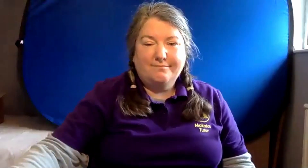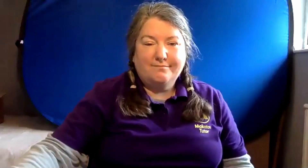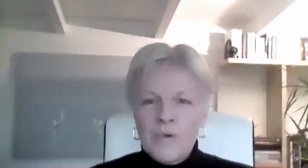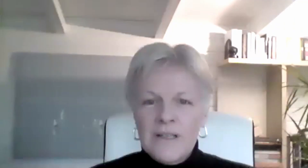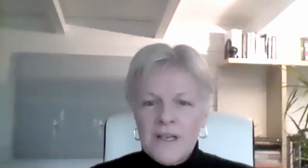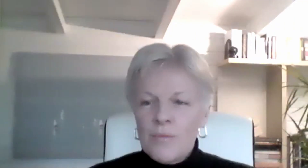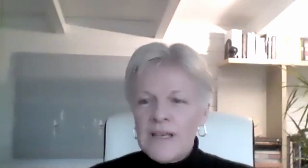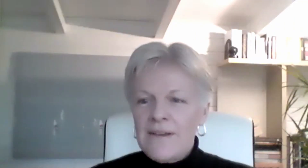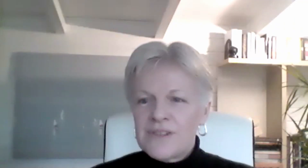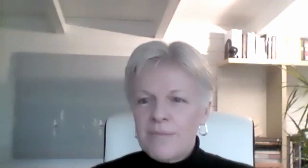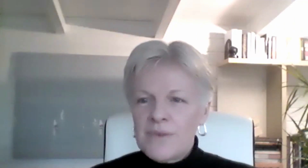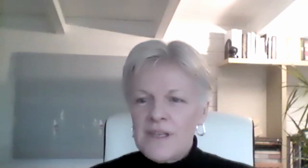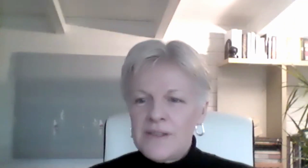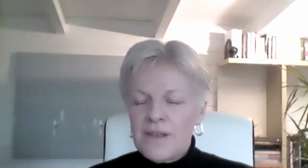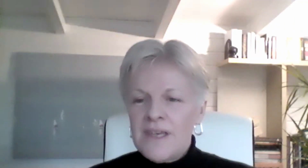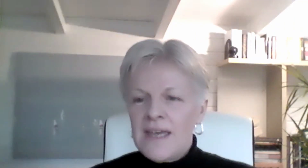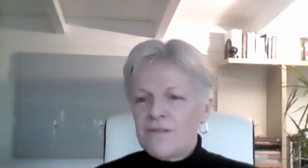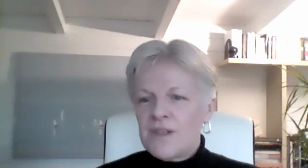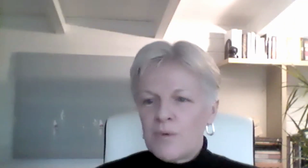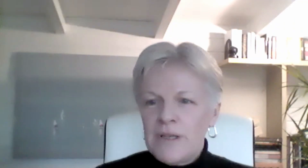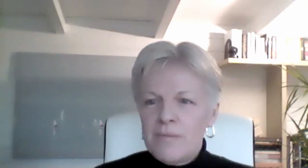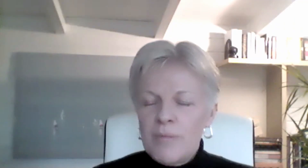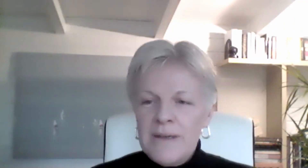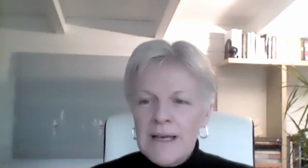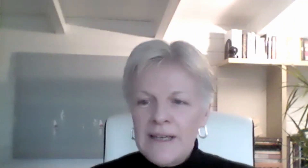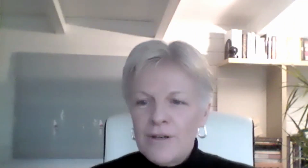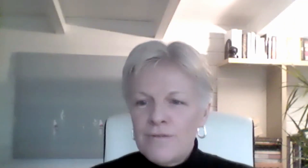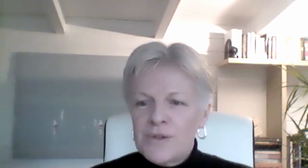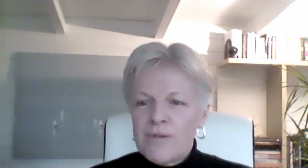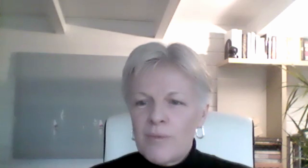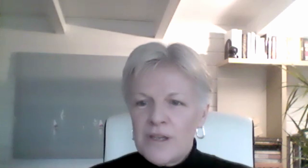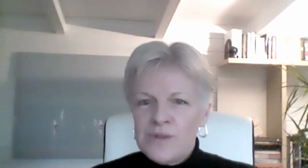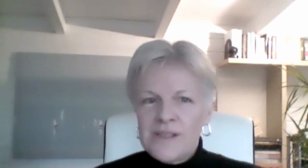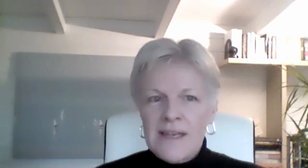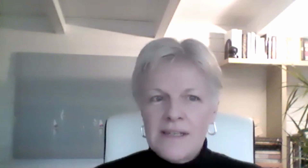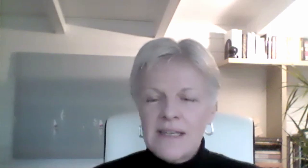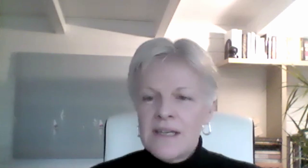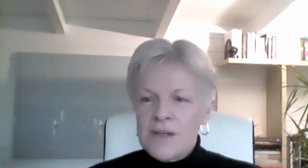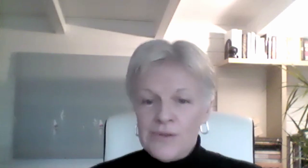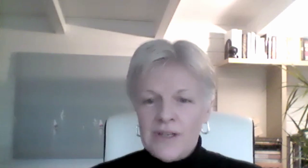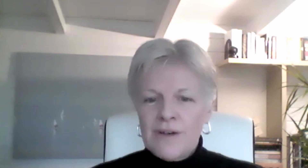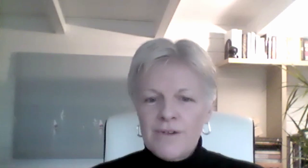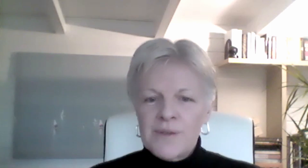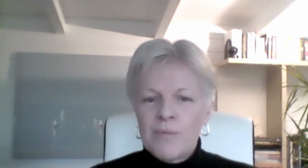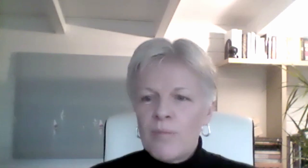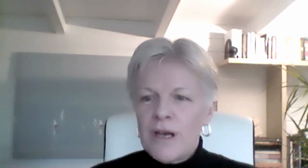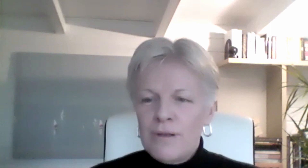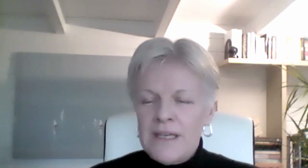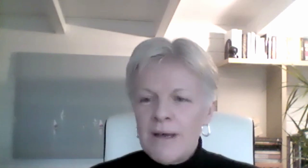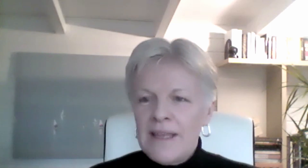Great, and we'll have some these at the end of this. We'll be emailing over to everybody who's attending, who signed up for this. We will be emailing